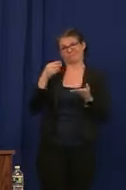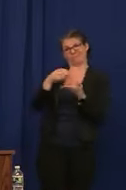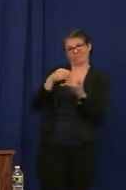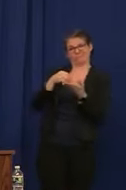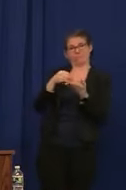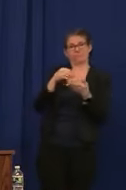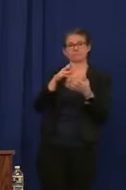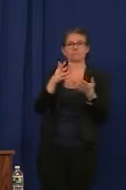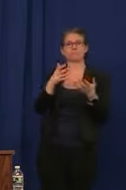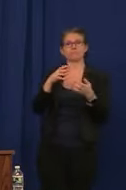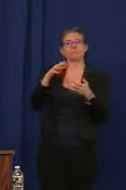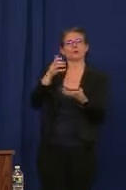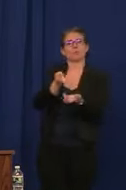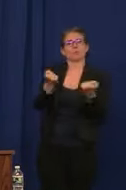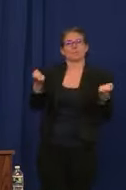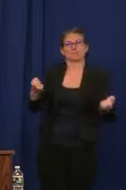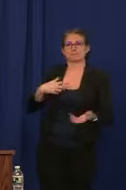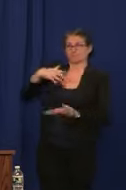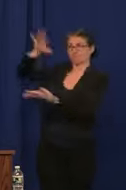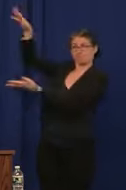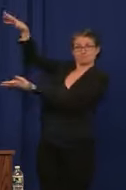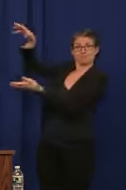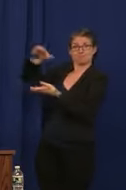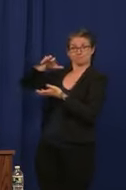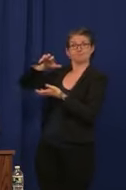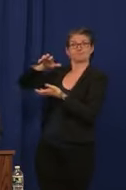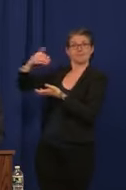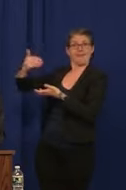personal protective equipment across the state.